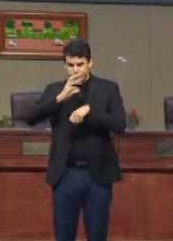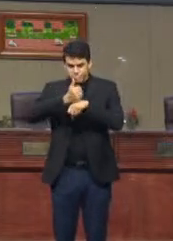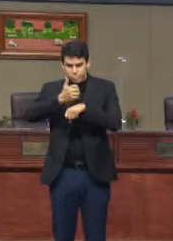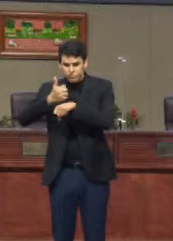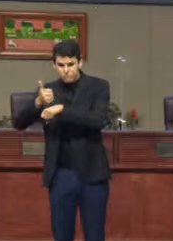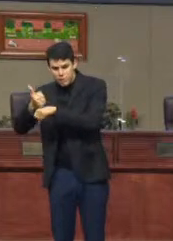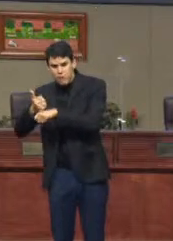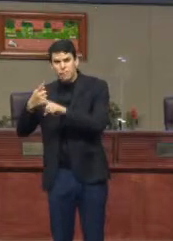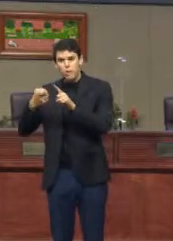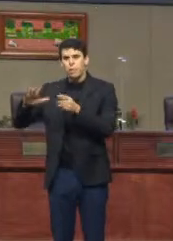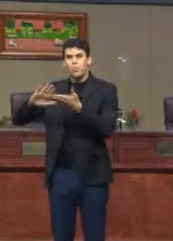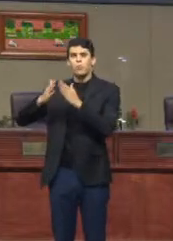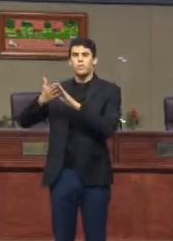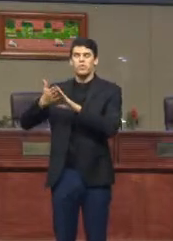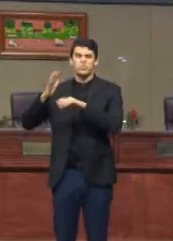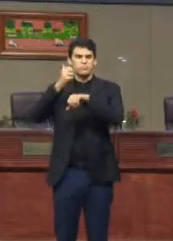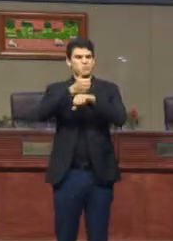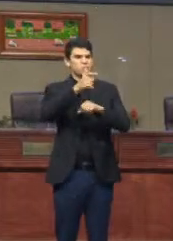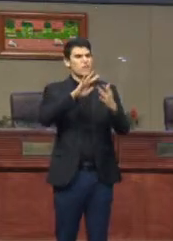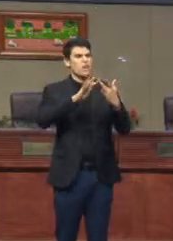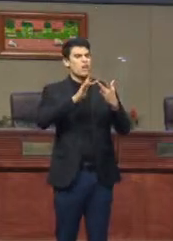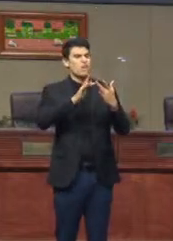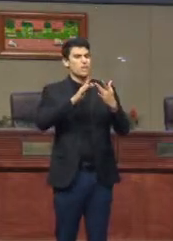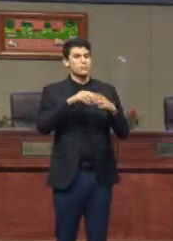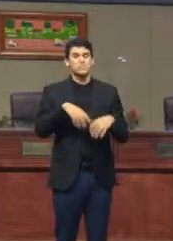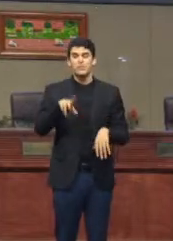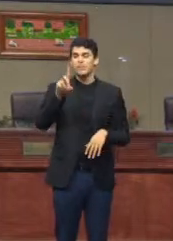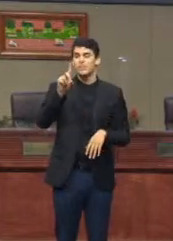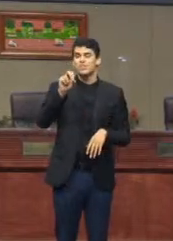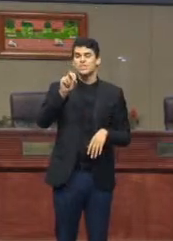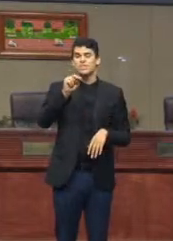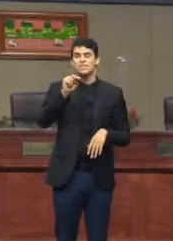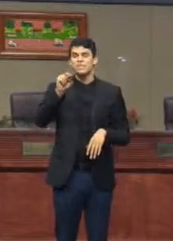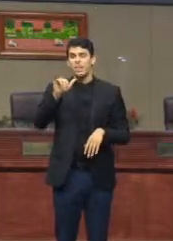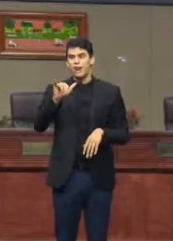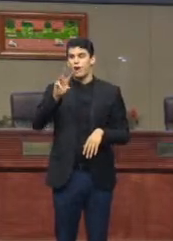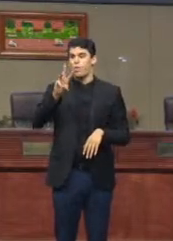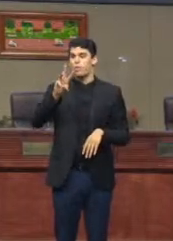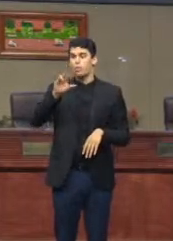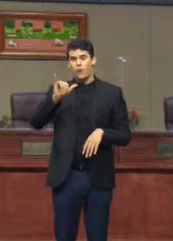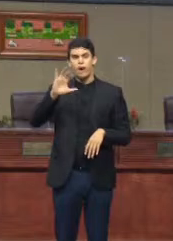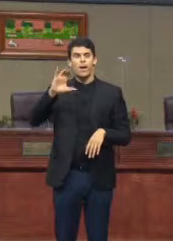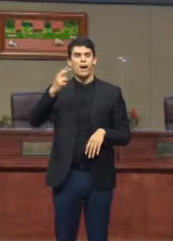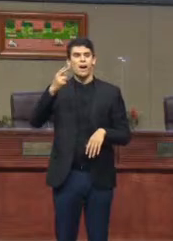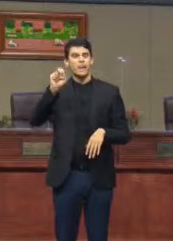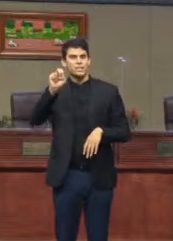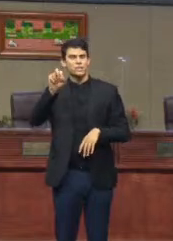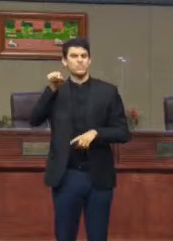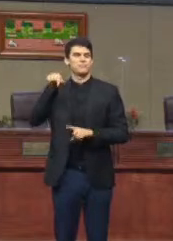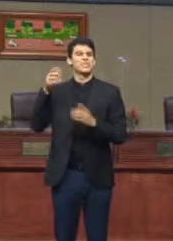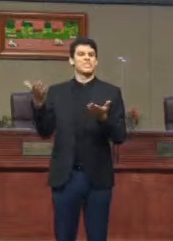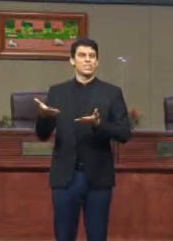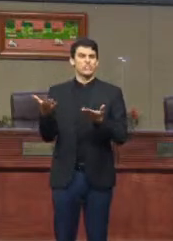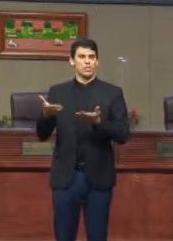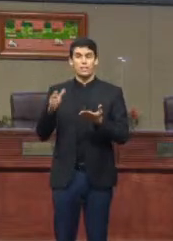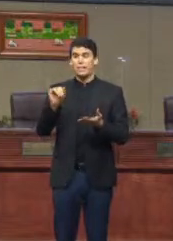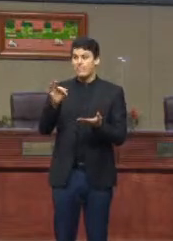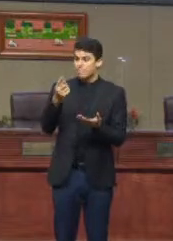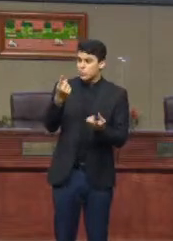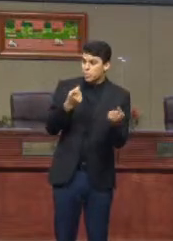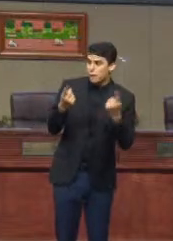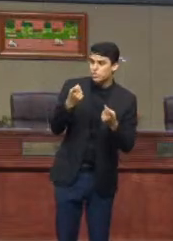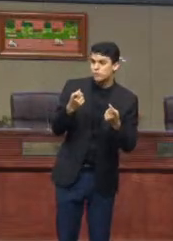Services Department. Ms. Donna Weiss, again, is here, who will be speaking to any questions should there be